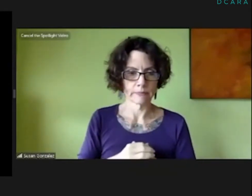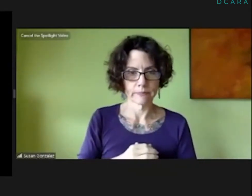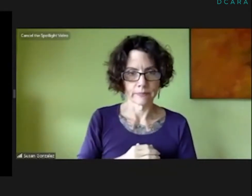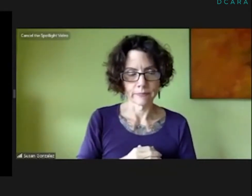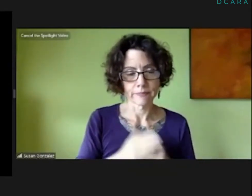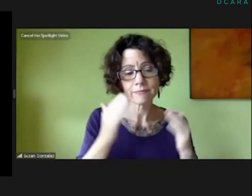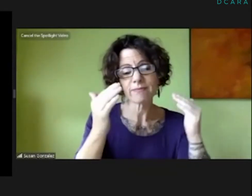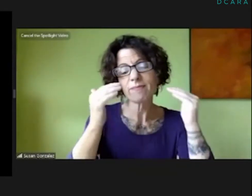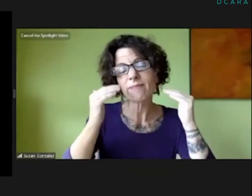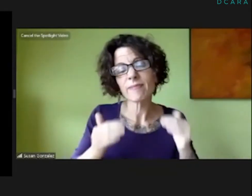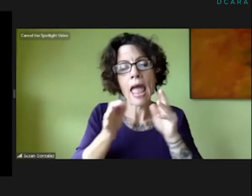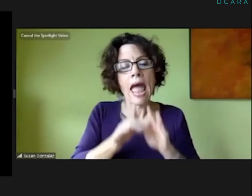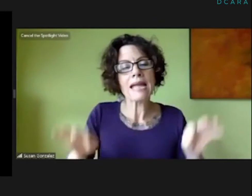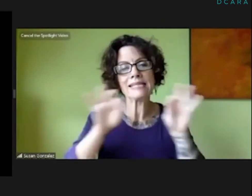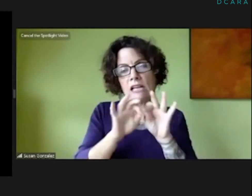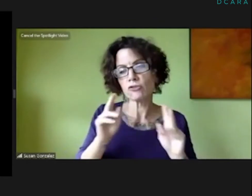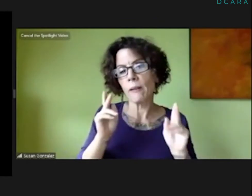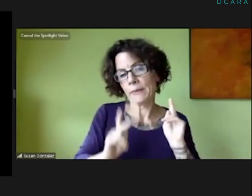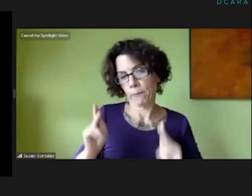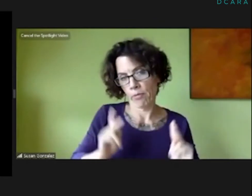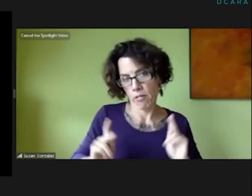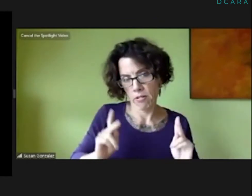notified and memberships canceled.